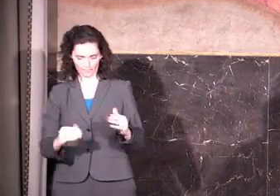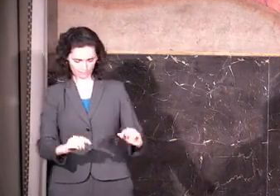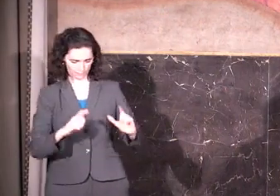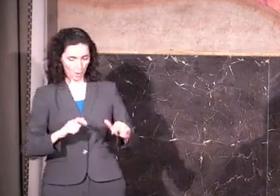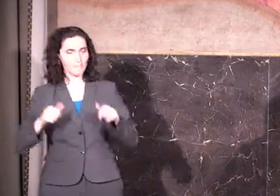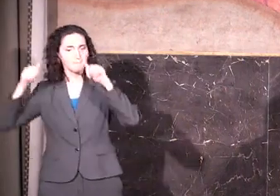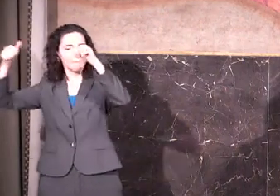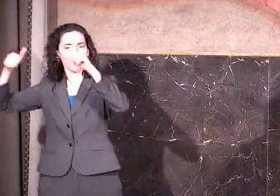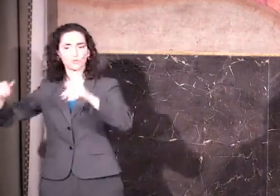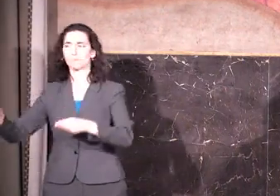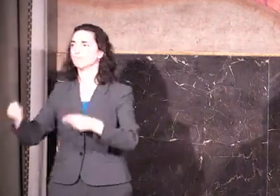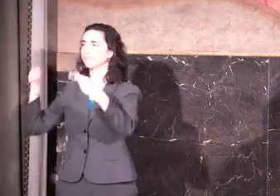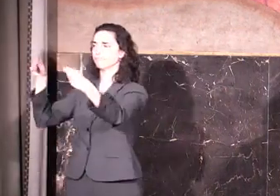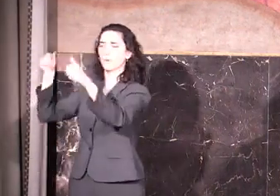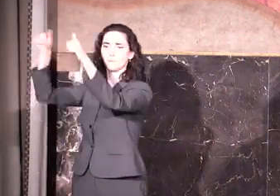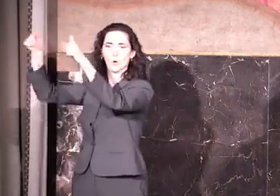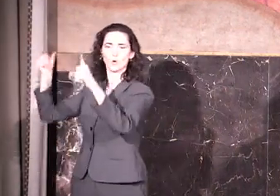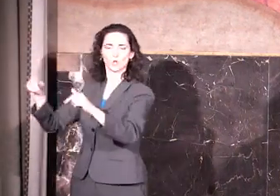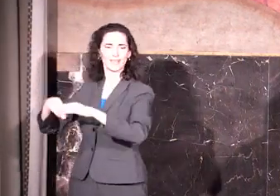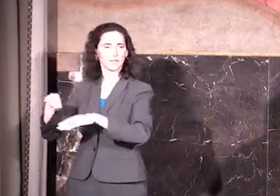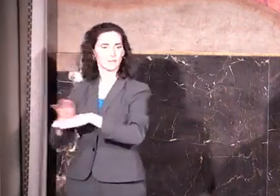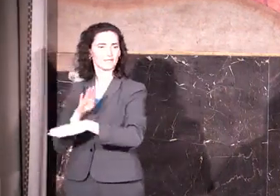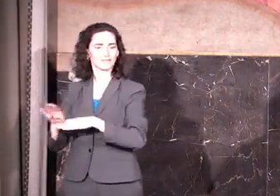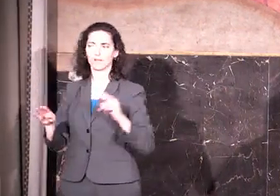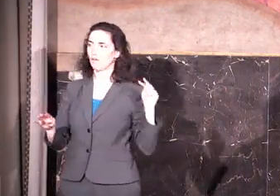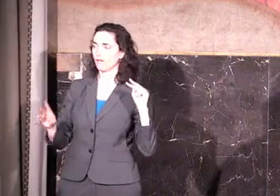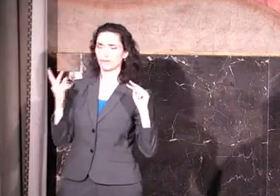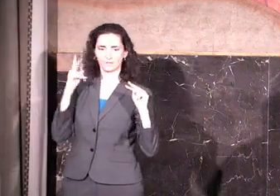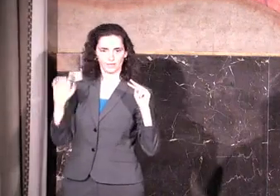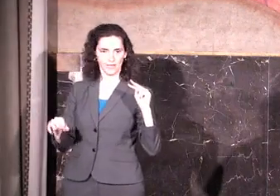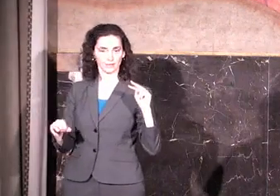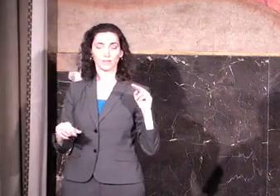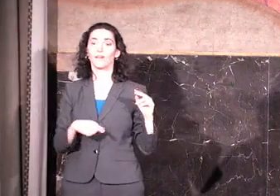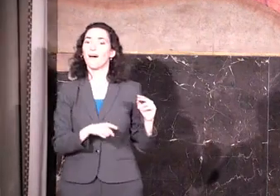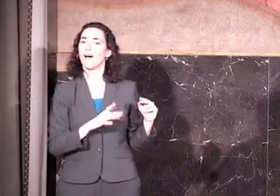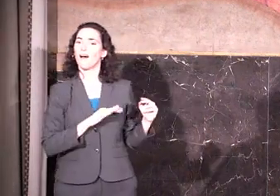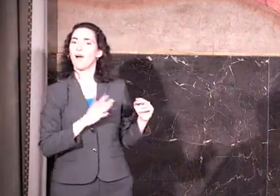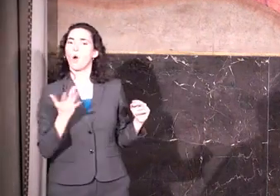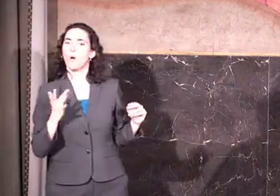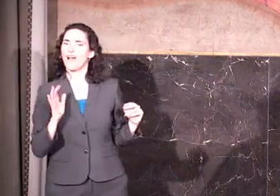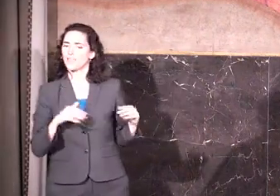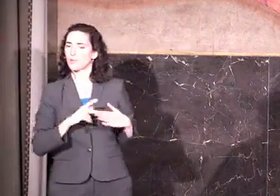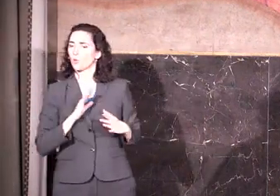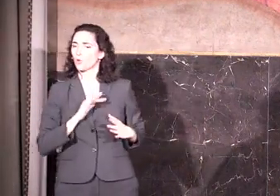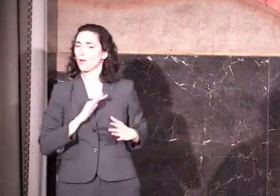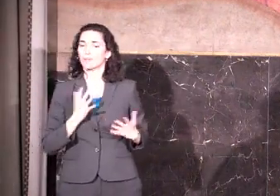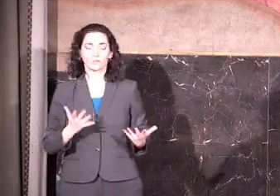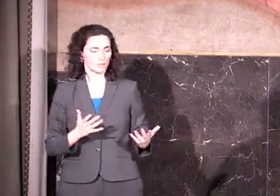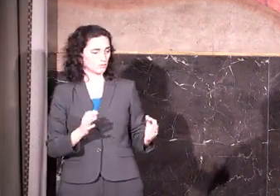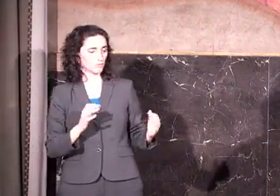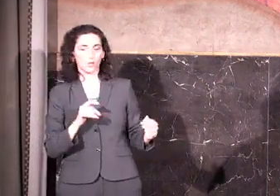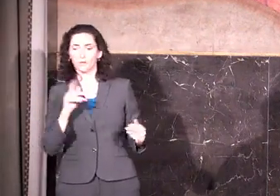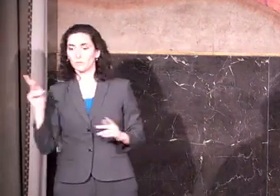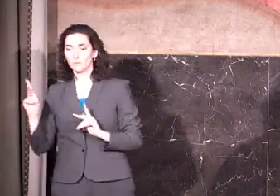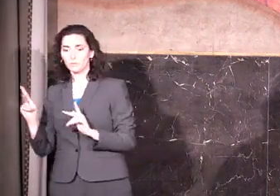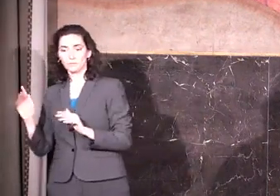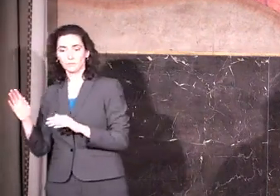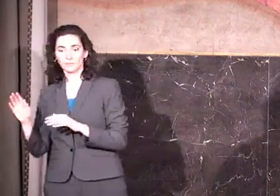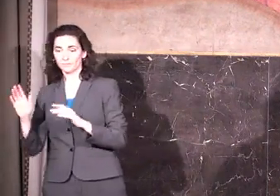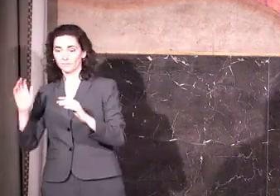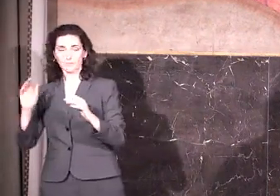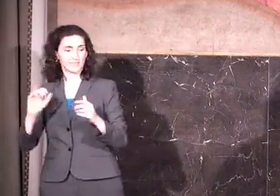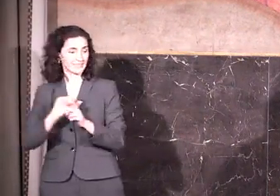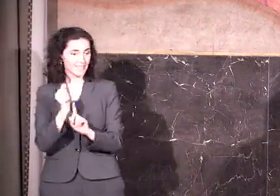in their business. The beauty of this program is it's online, it's a living document. The businesses never have to go back to the portal. As